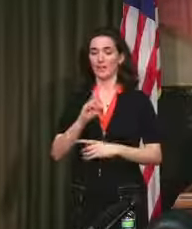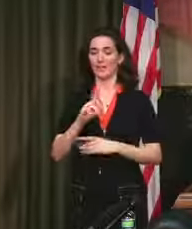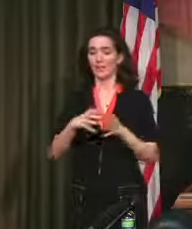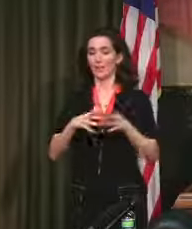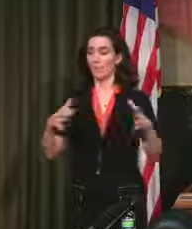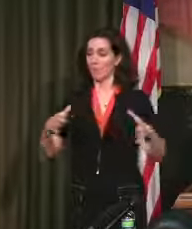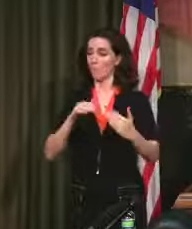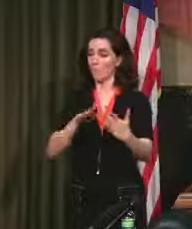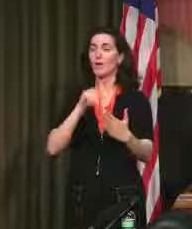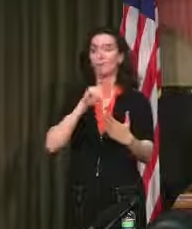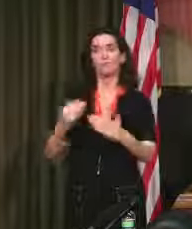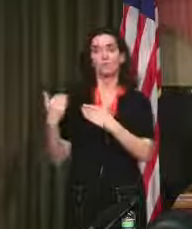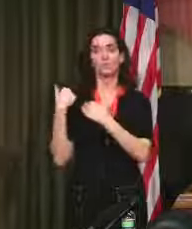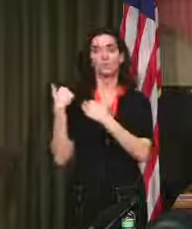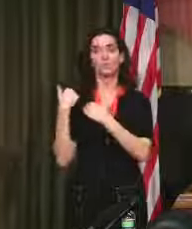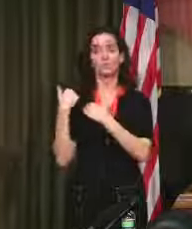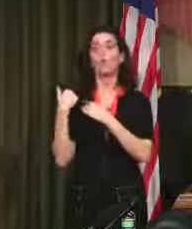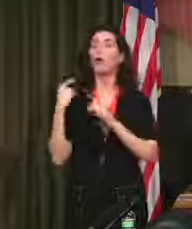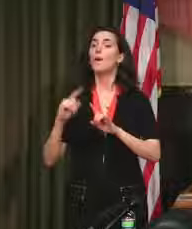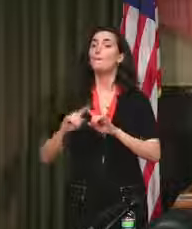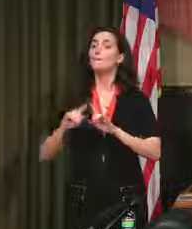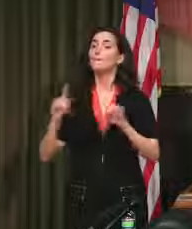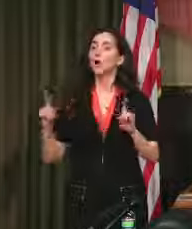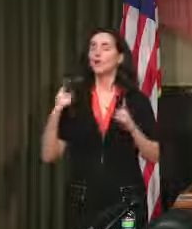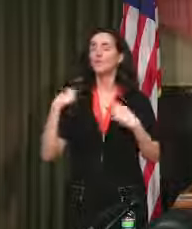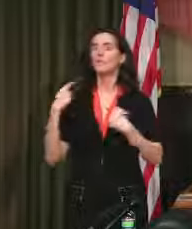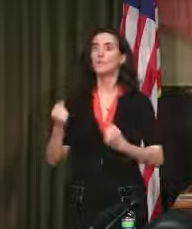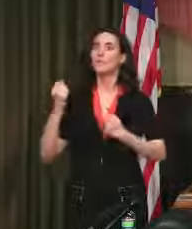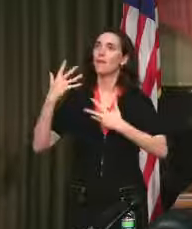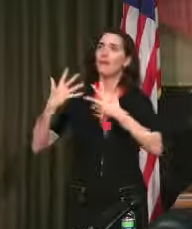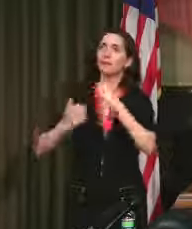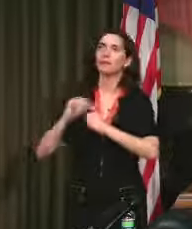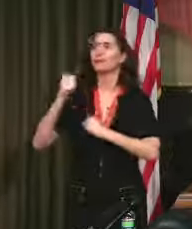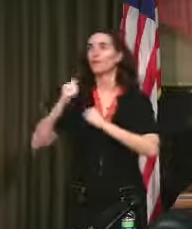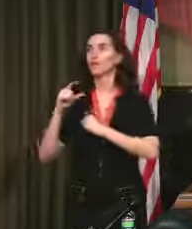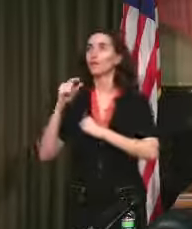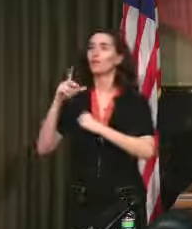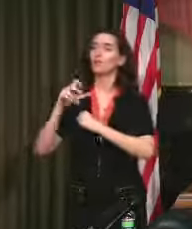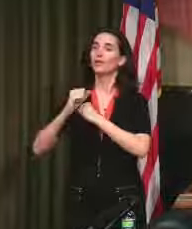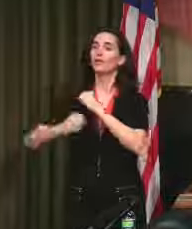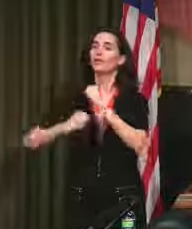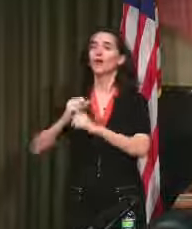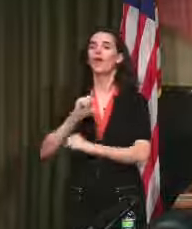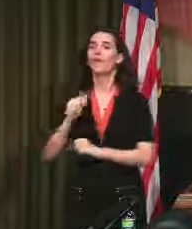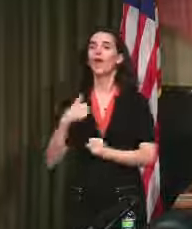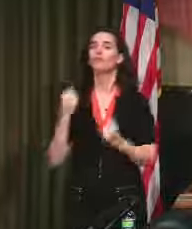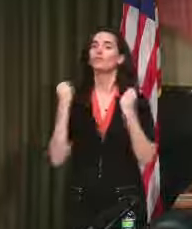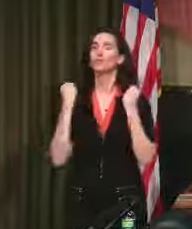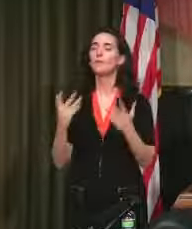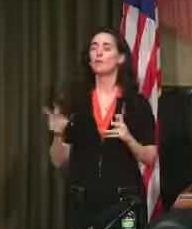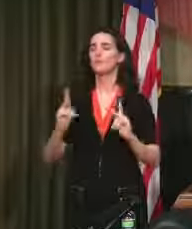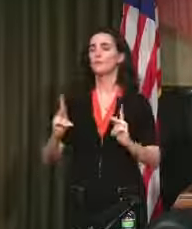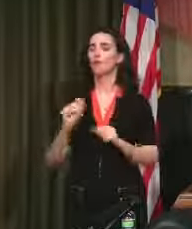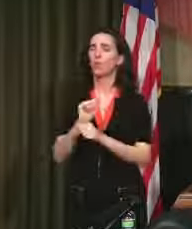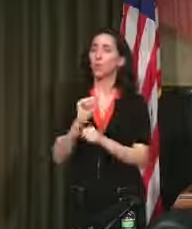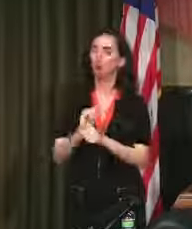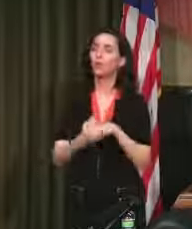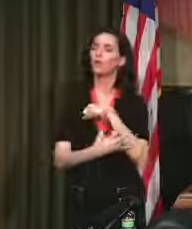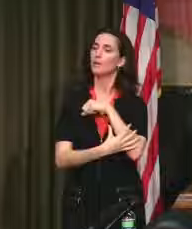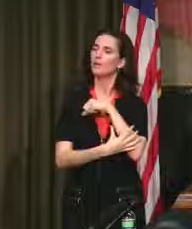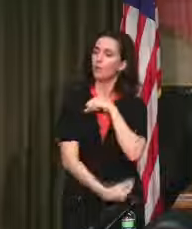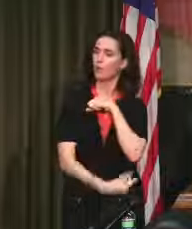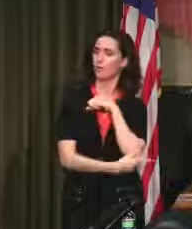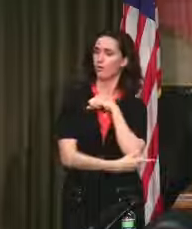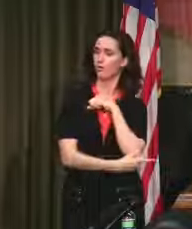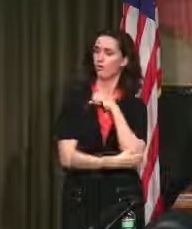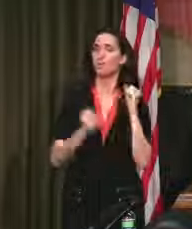was responsible. But for decades, Louisiana has had too many working poor. We have had too